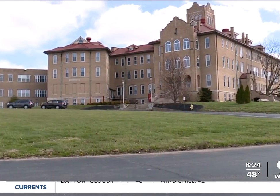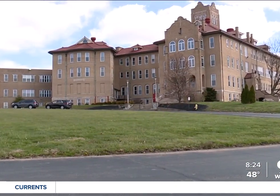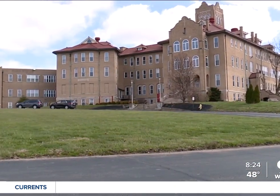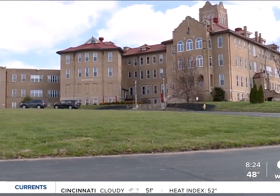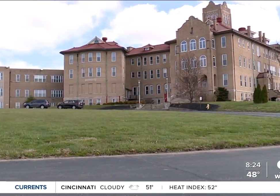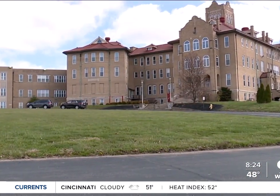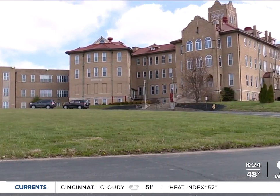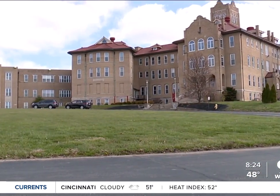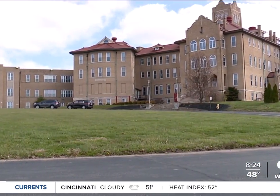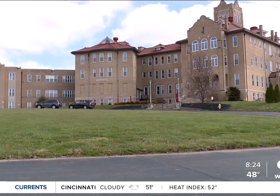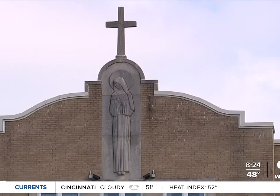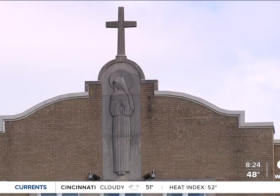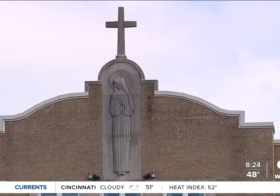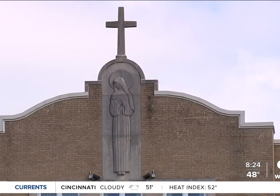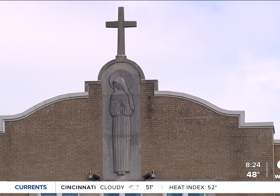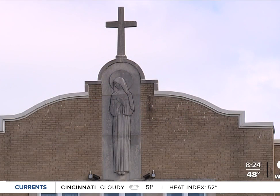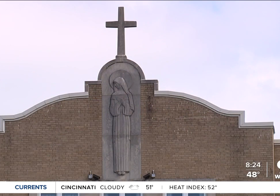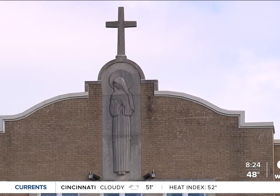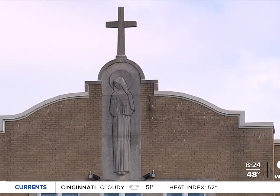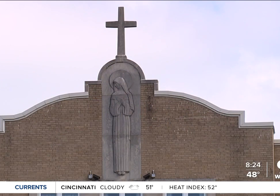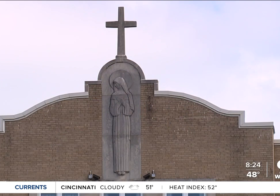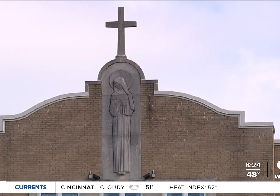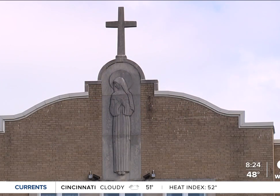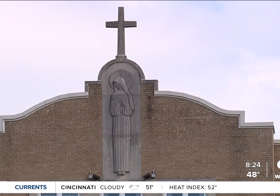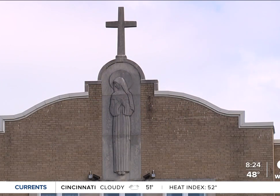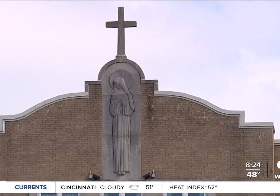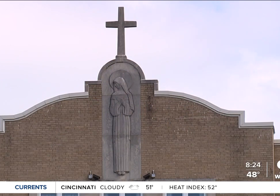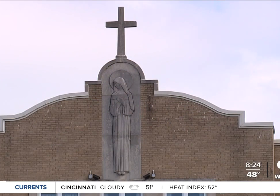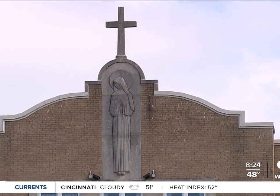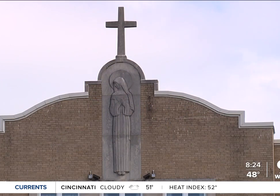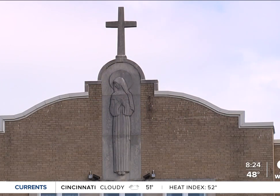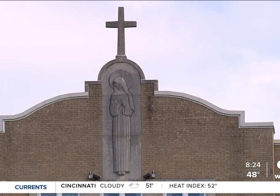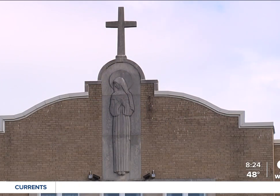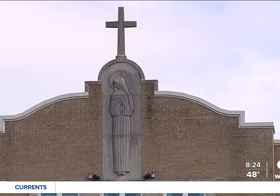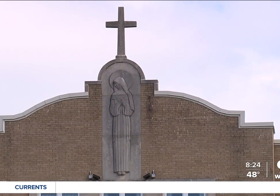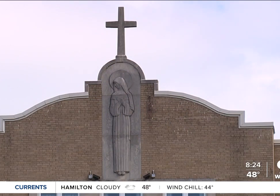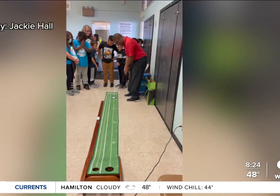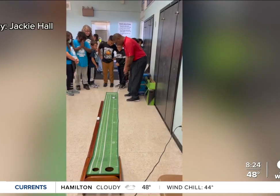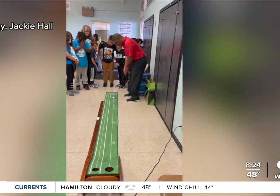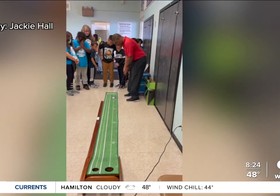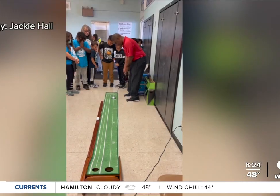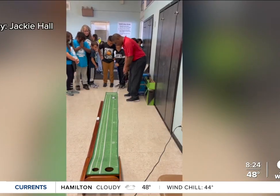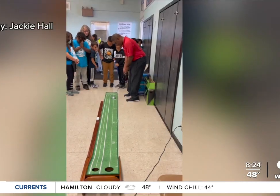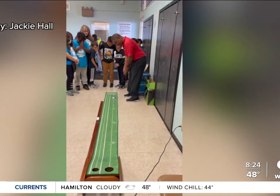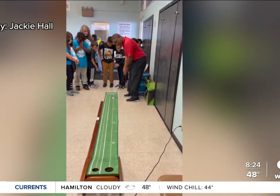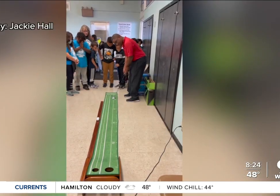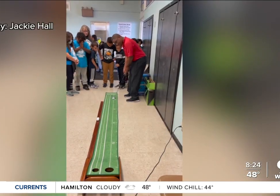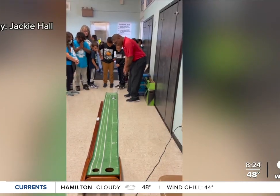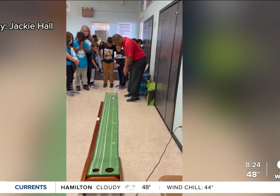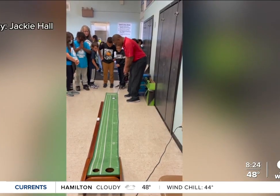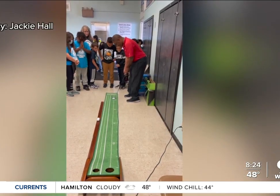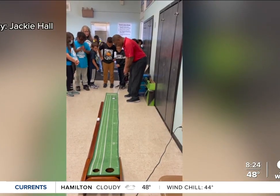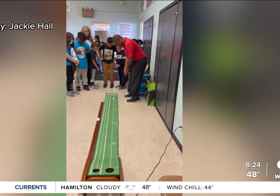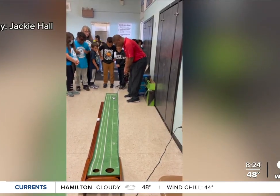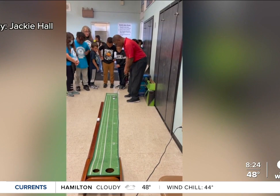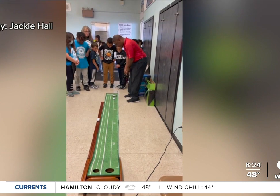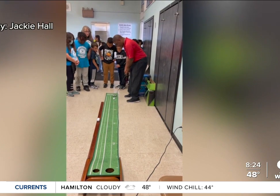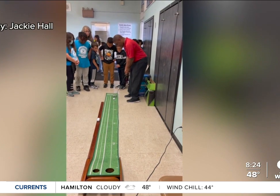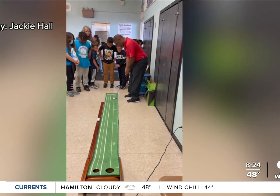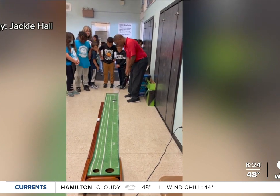was always top of mind, too. So when the chance came to give back at events like tonight's Dream Makers Scholarship Benefit, it all